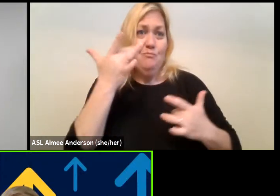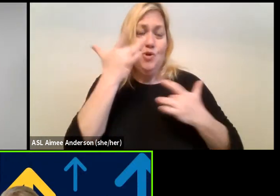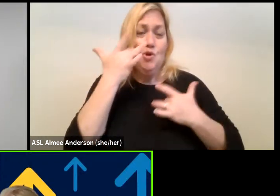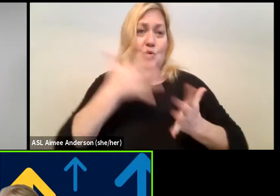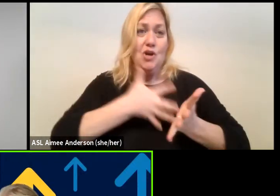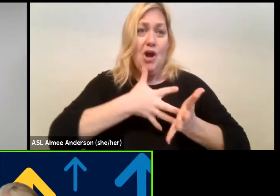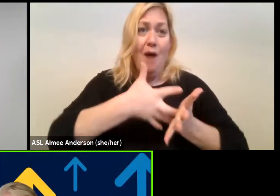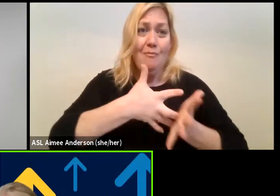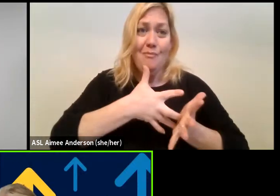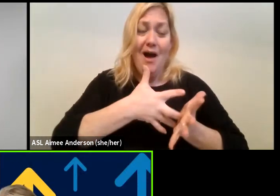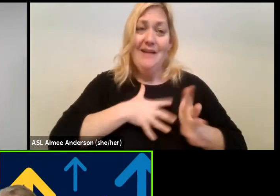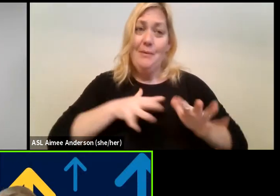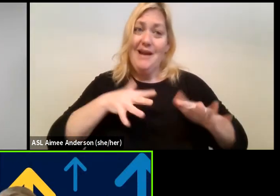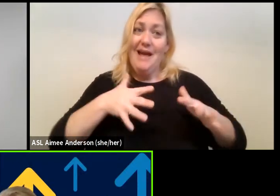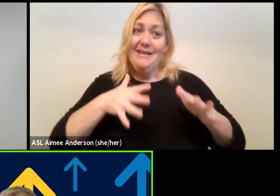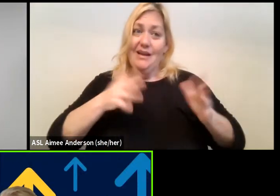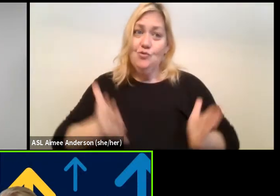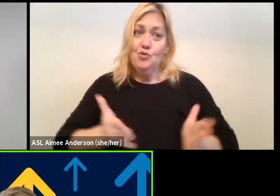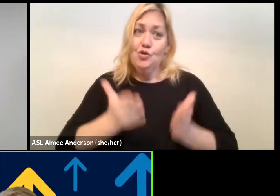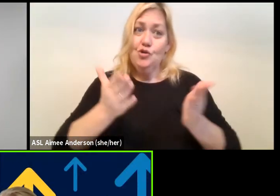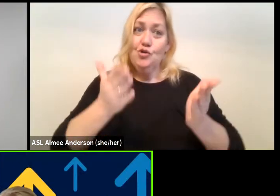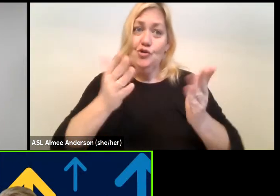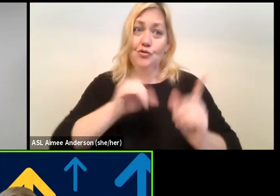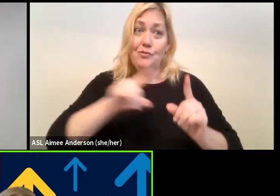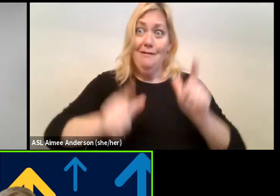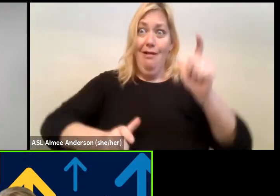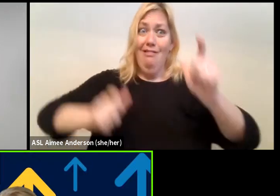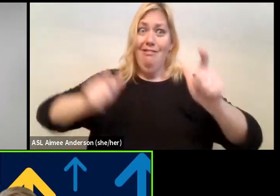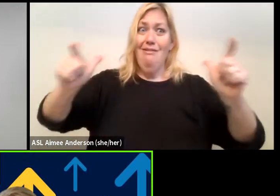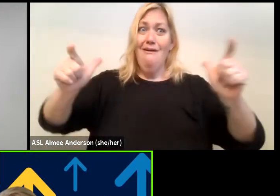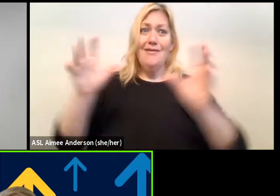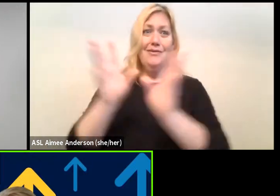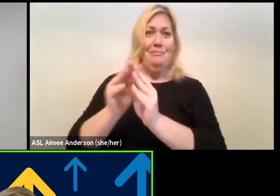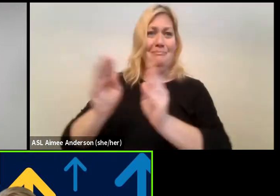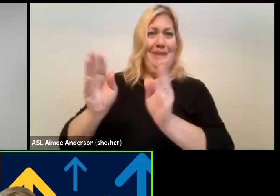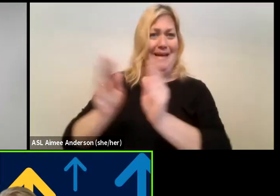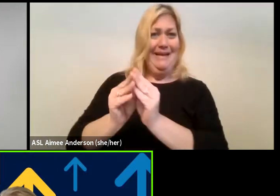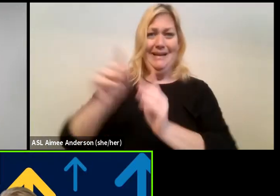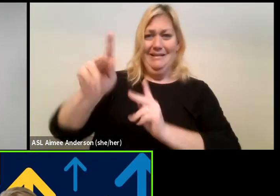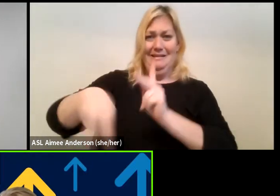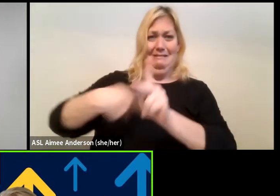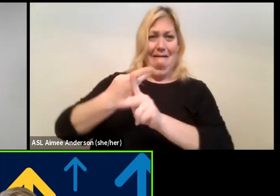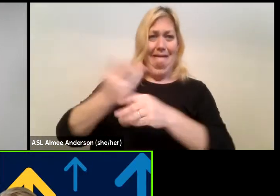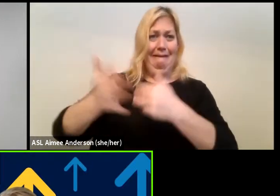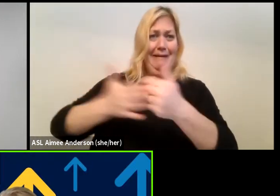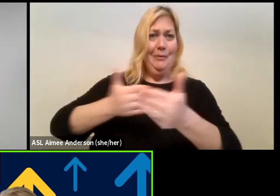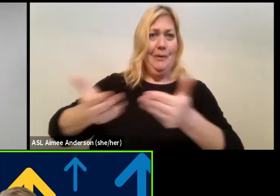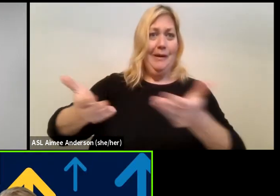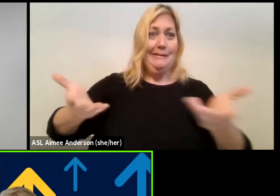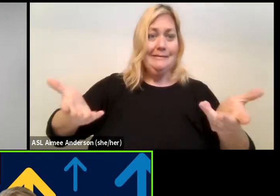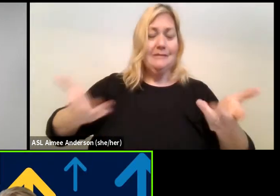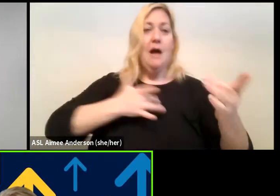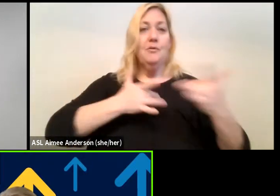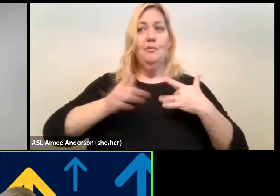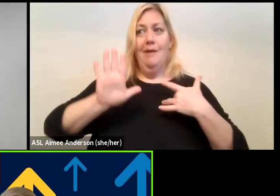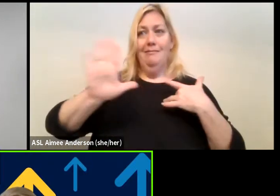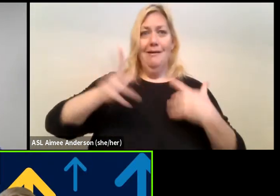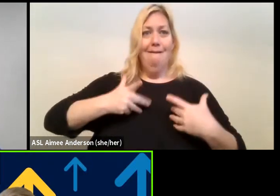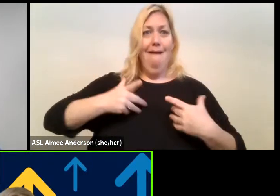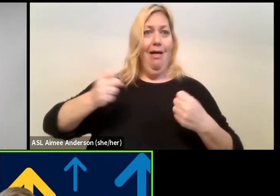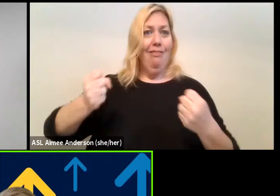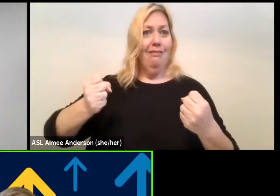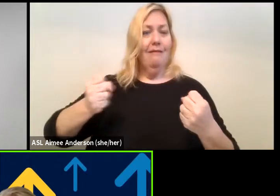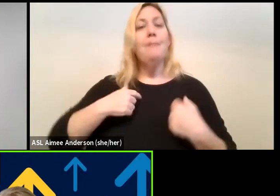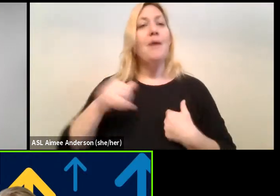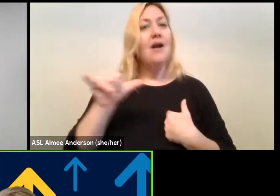really hesitate to encourage them to attend a large meeting of this kind. I'm concerned about their health. But